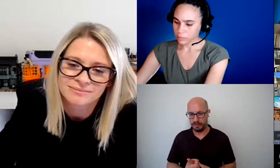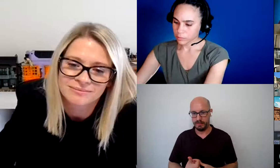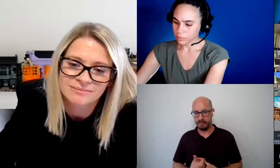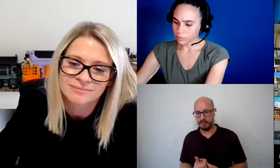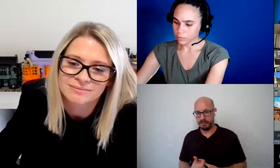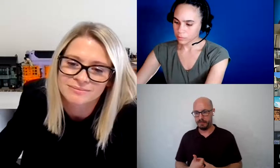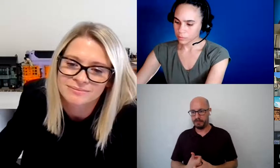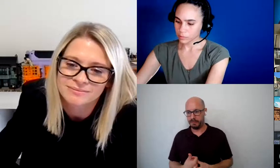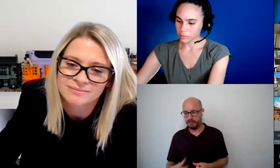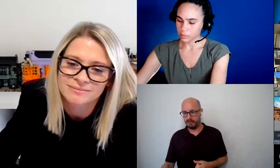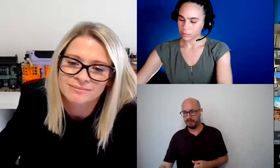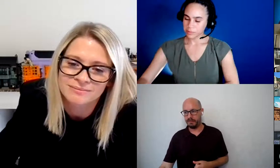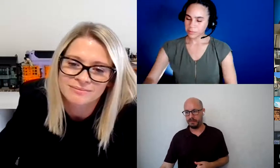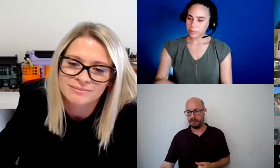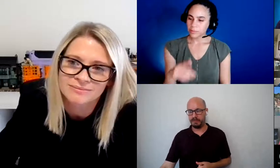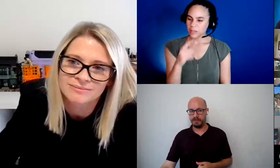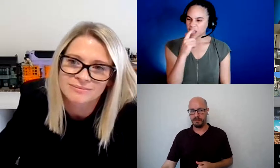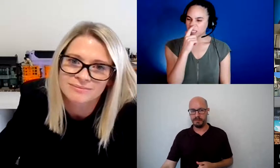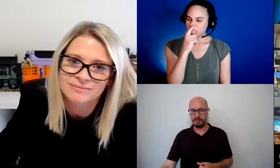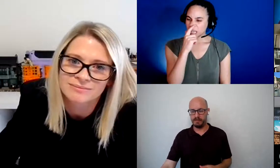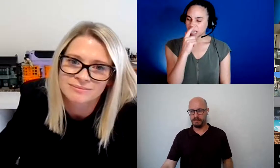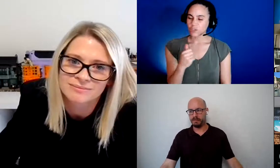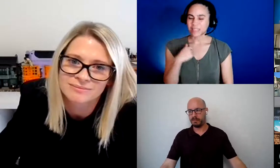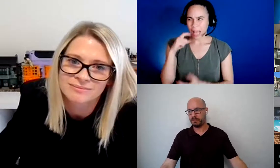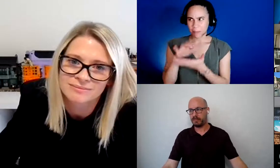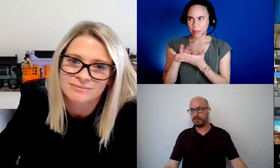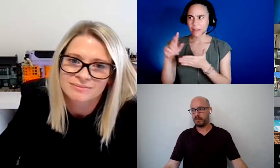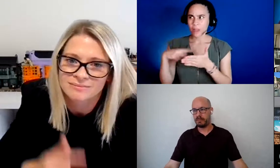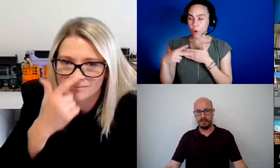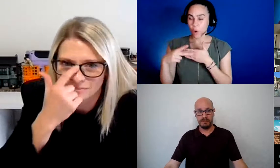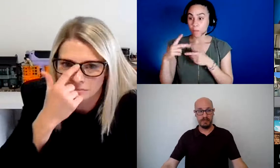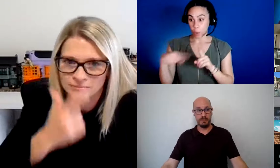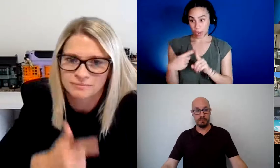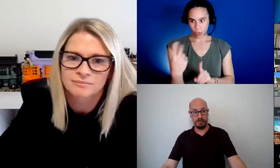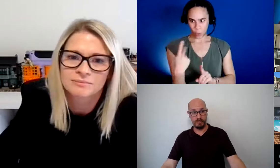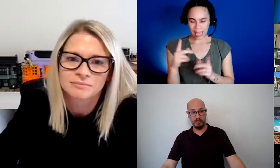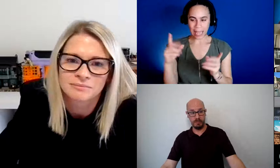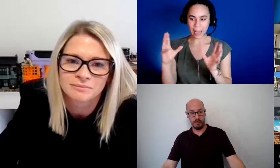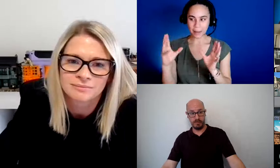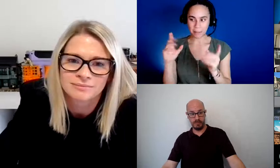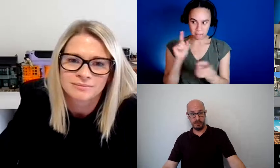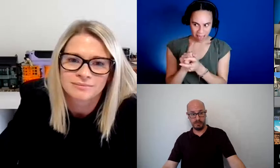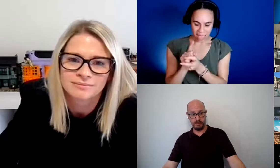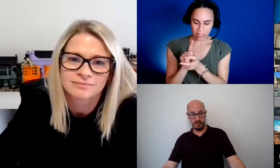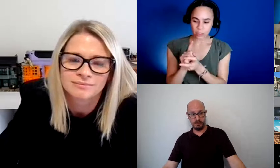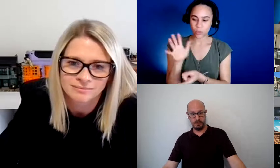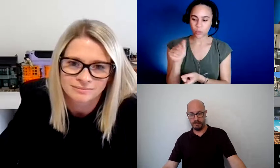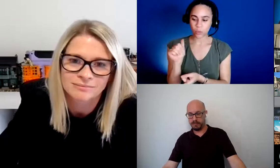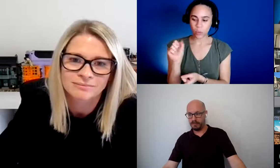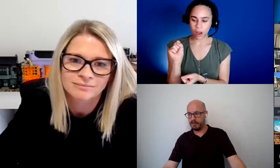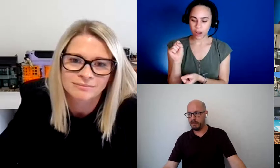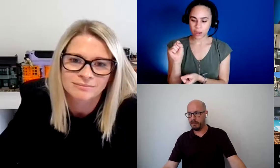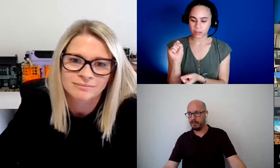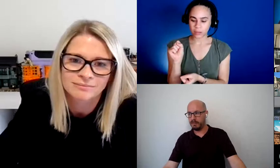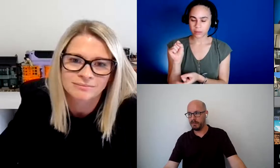It's interesting because I believe the program that I attended when we met was at the, of course, I'll